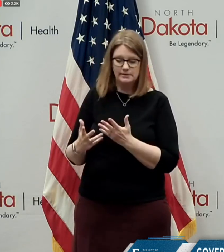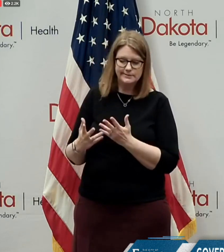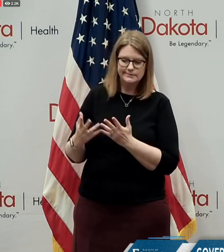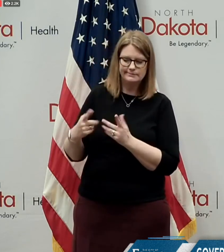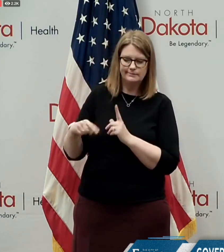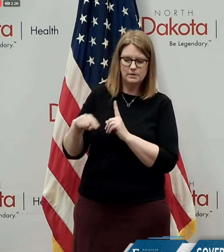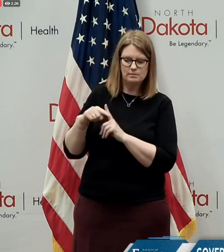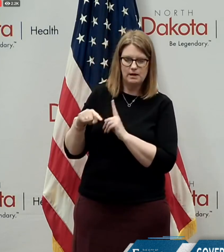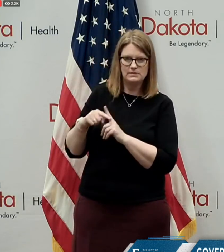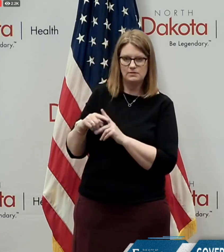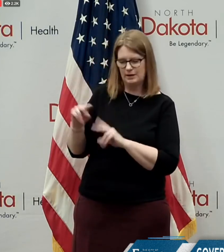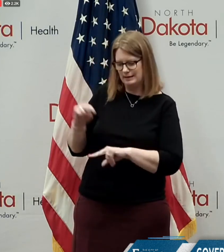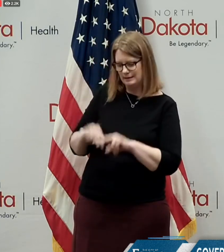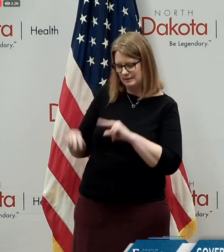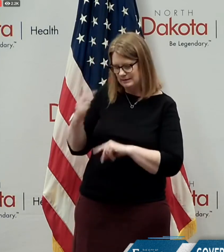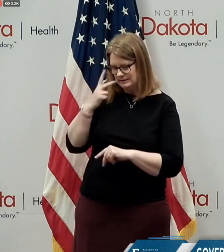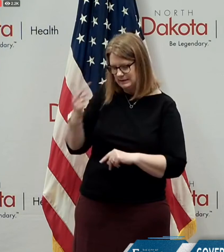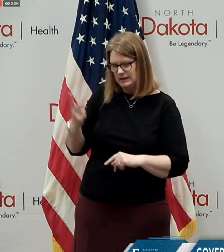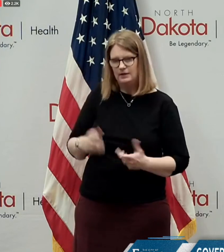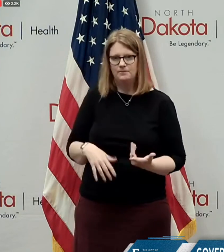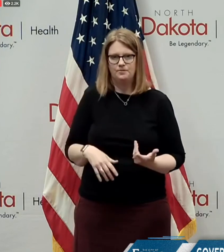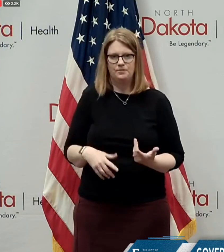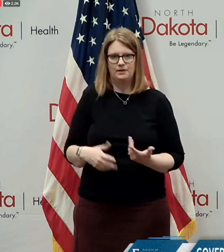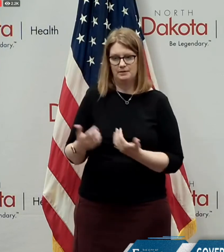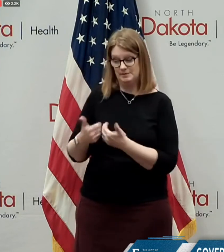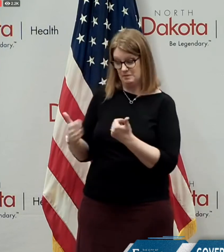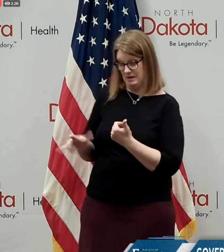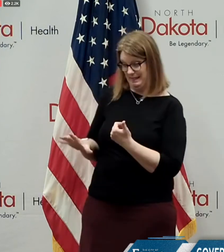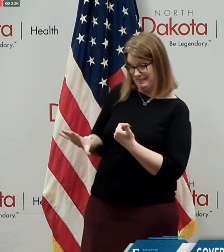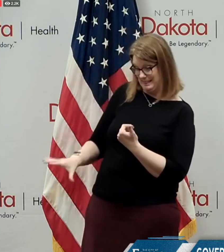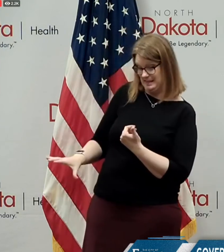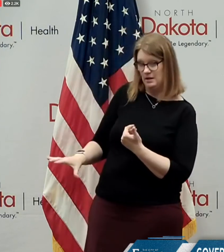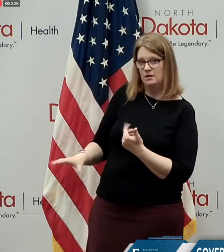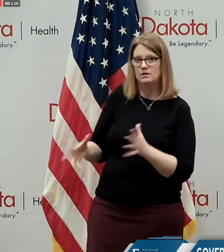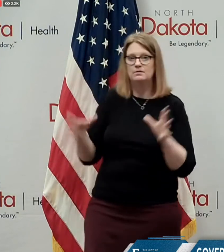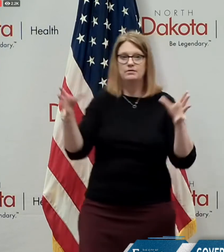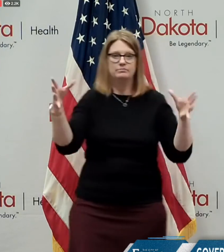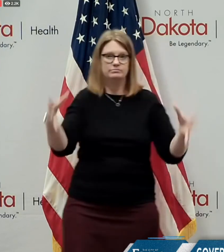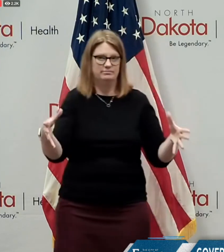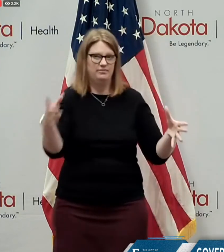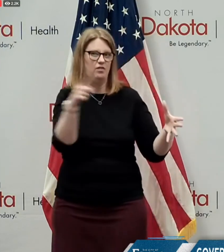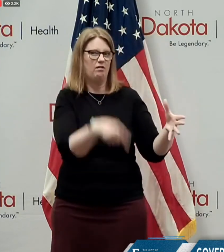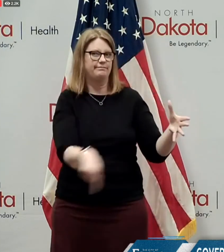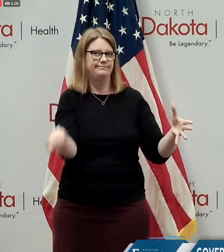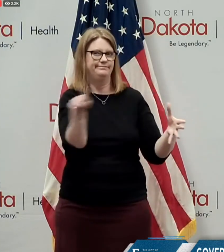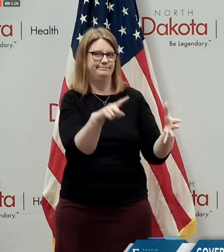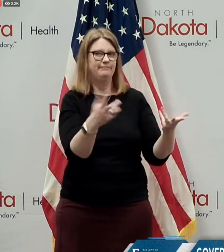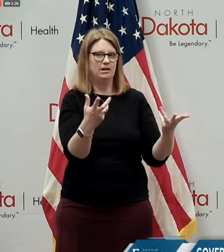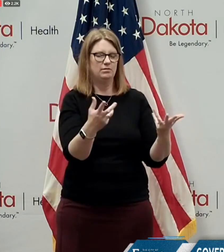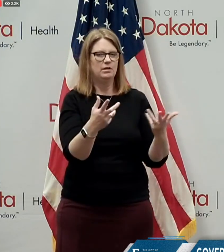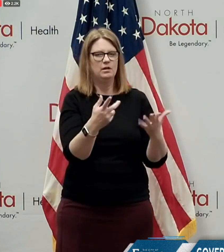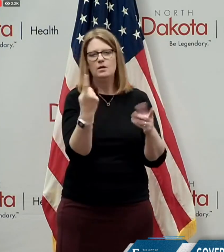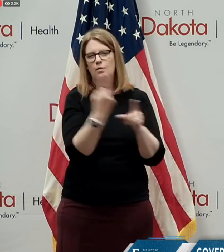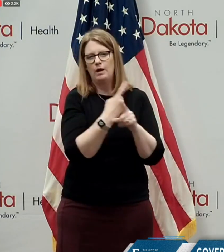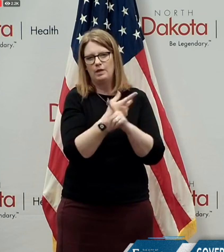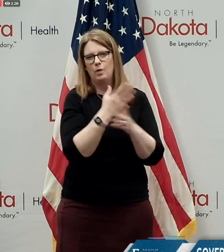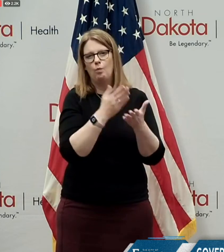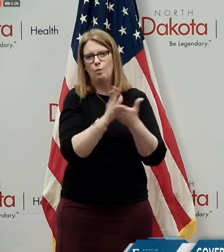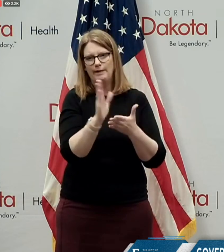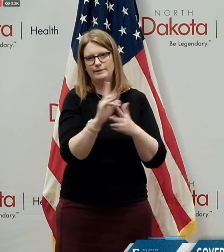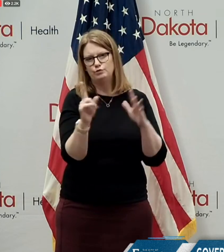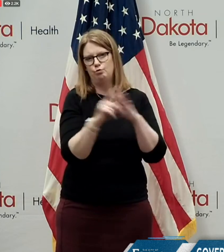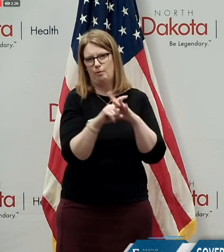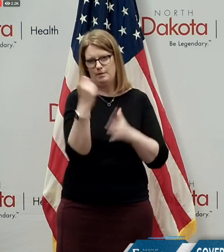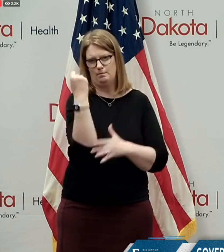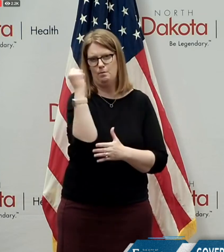very, very difficult. And again, I'm separating that kind of activity from everyone's right to voice. I think what's be more